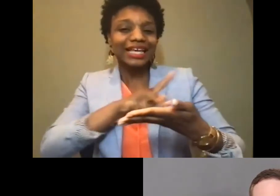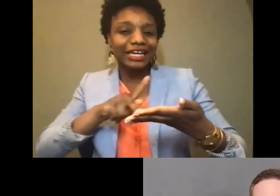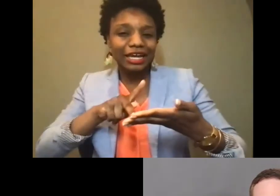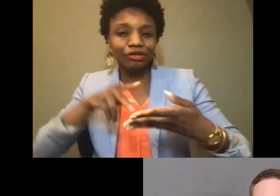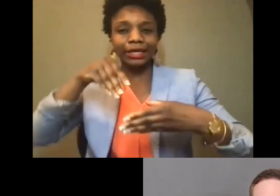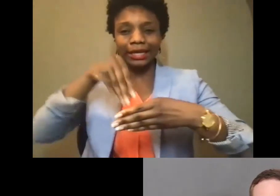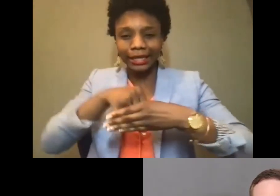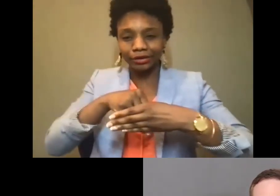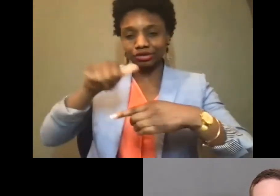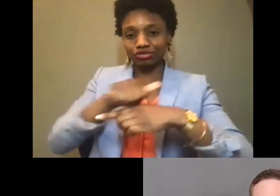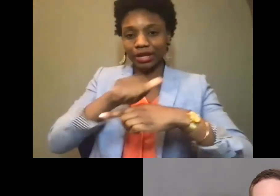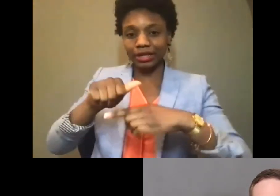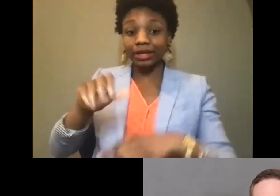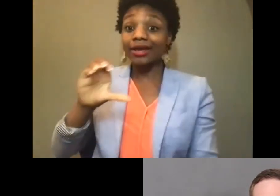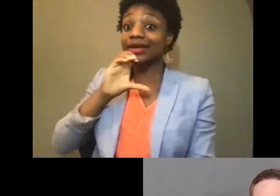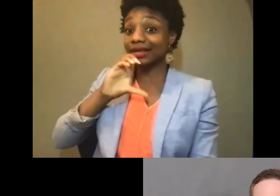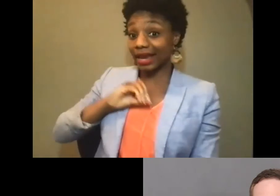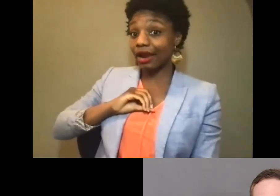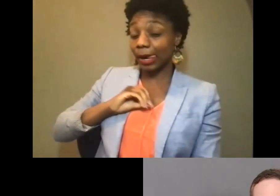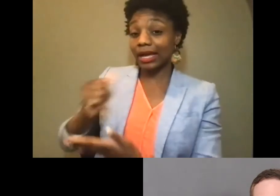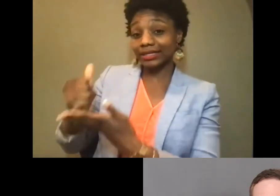Carolyn's helped me from time to time with the minutes.